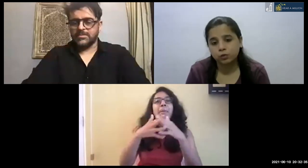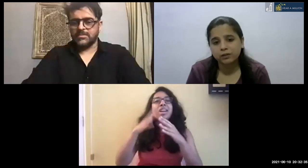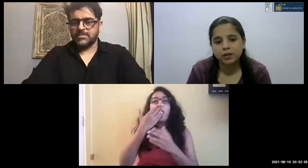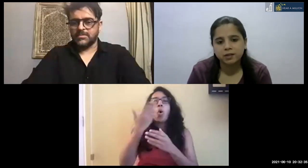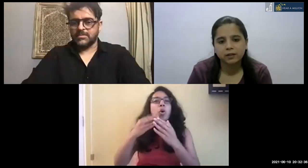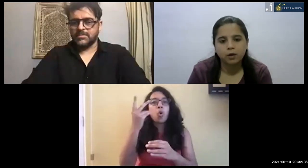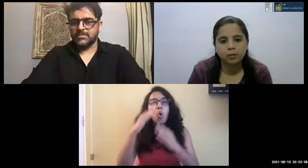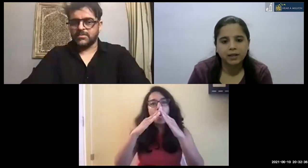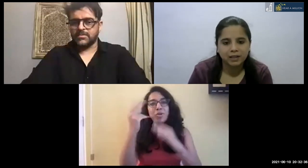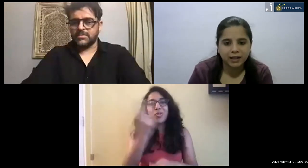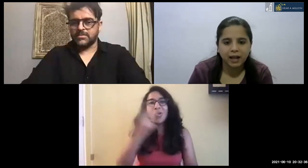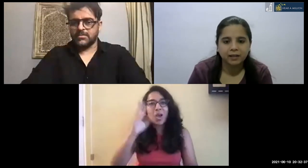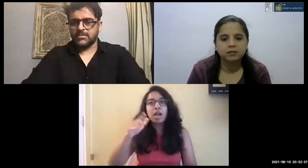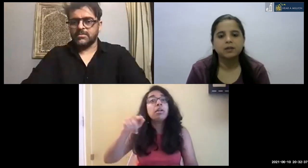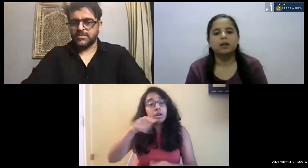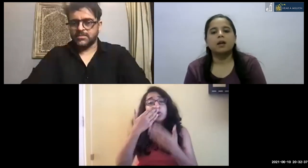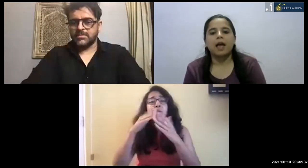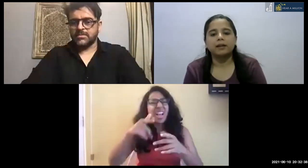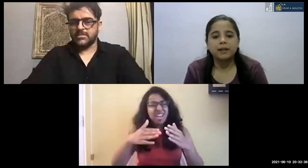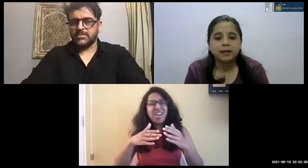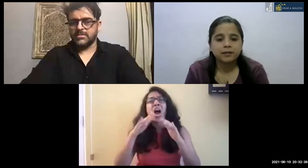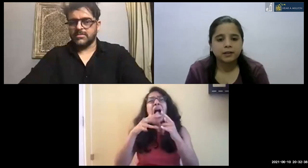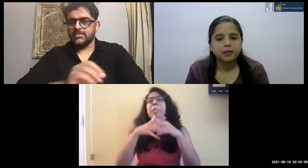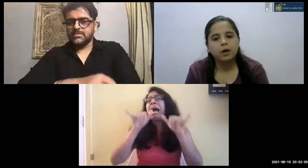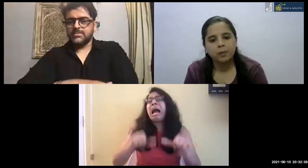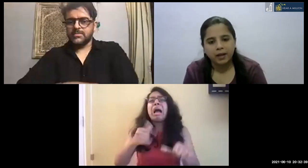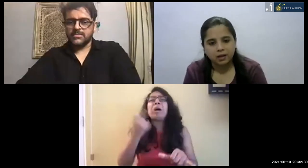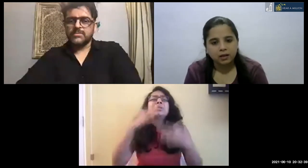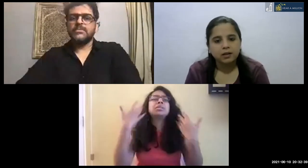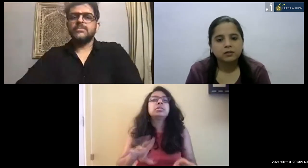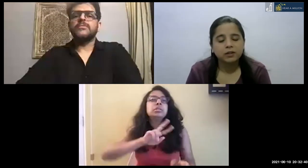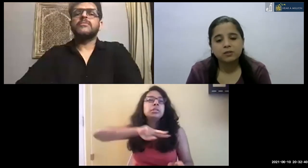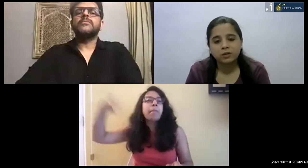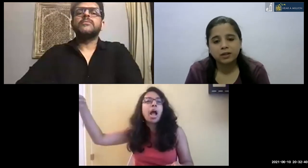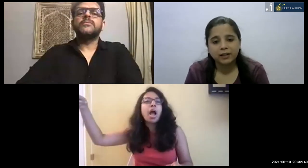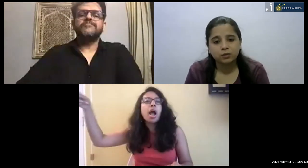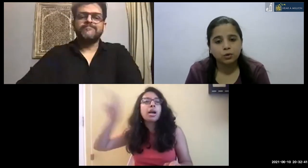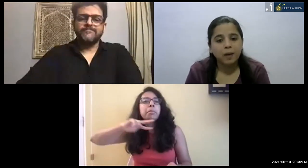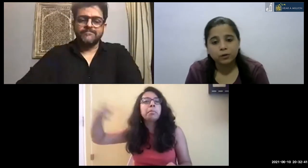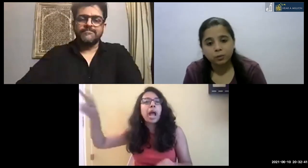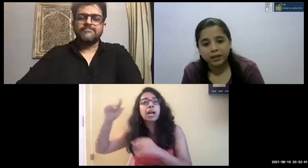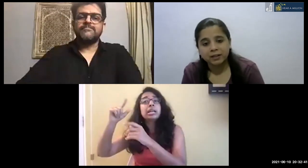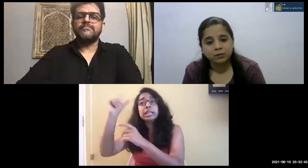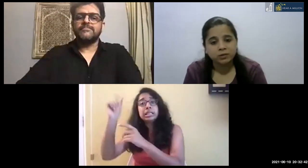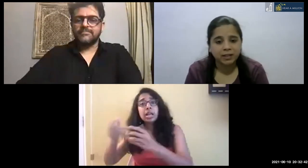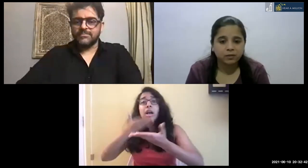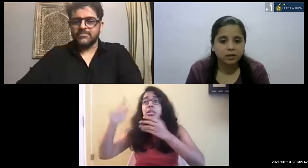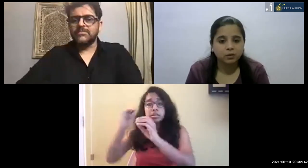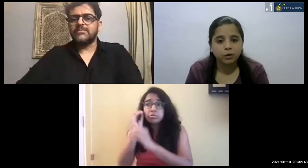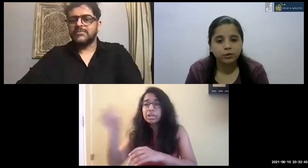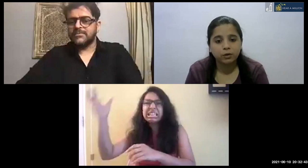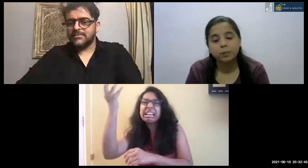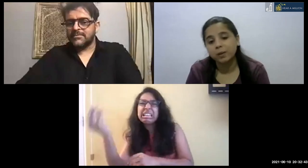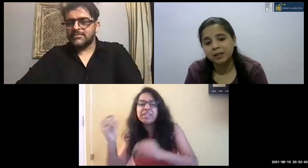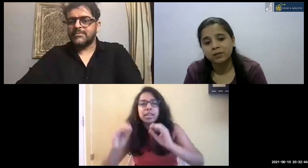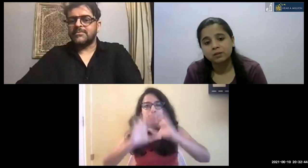the students who are studying from Italy and they are studying from America, so they would like to go back to America. We don't